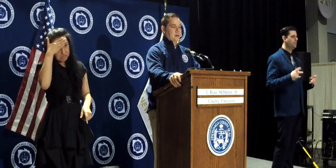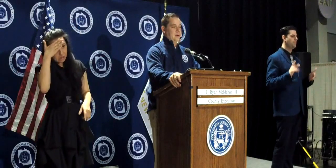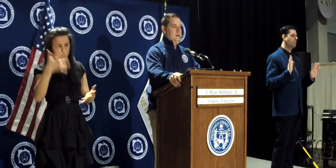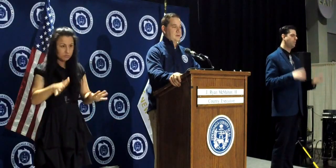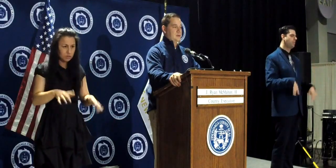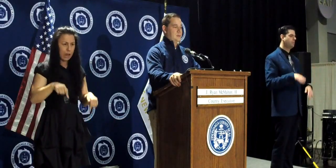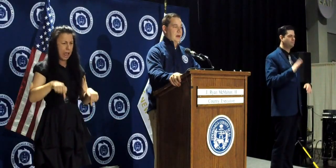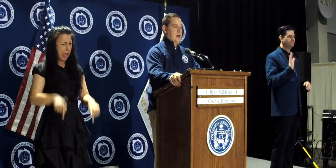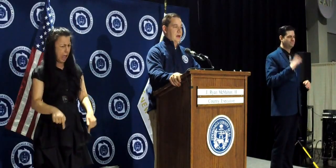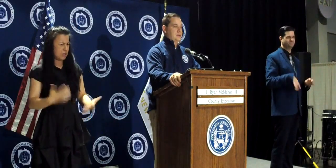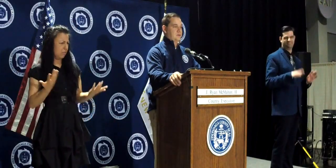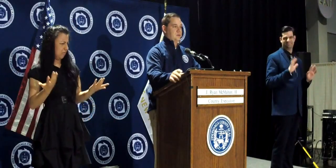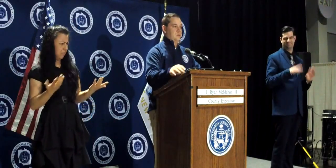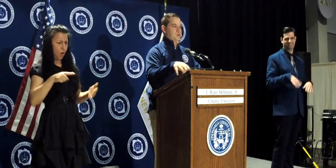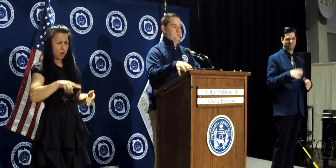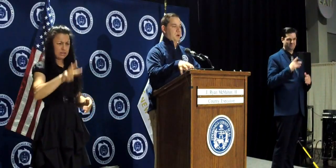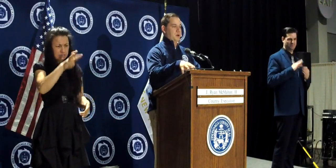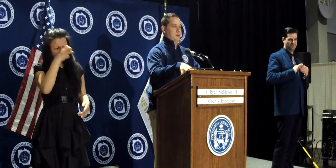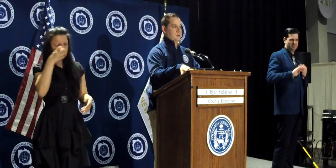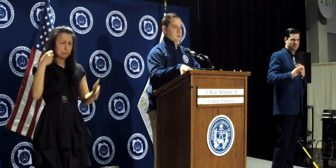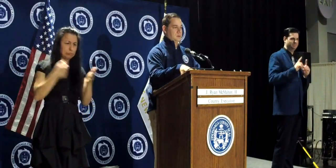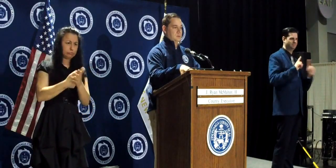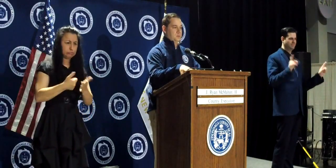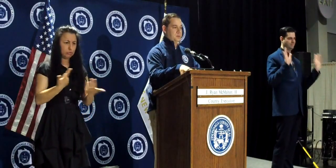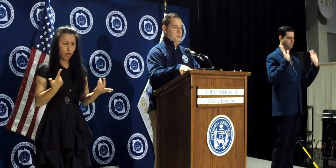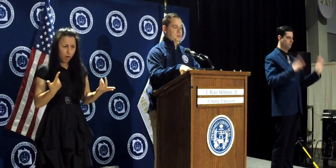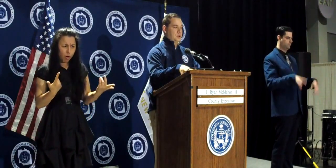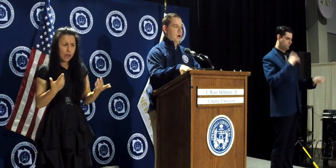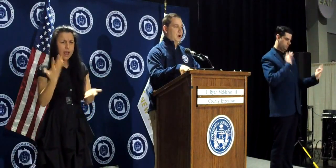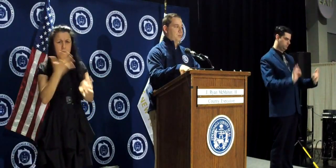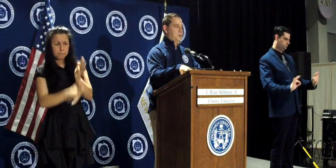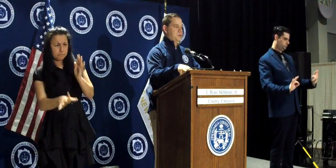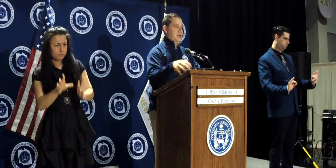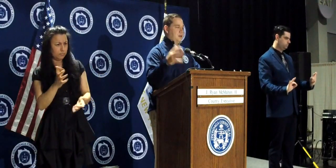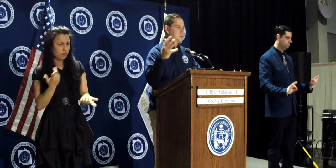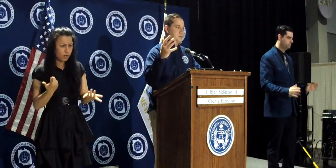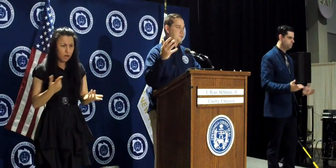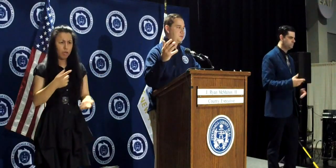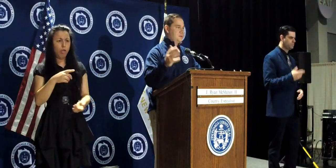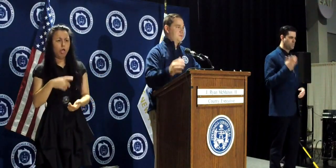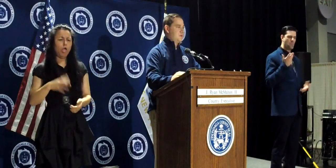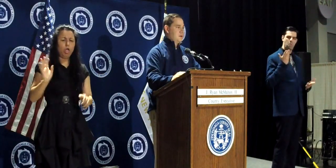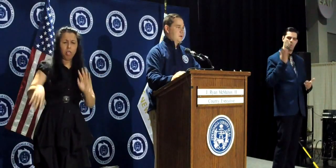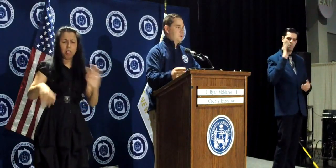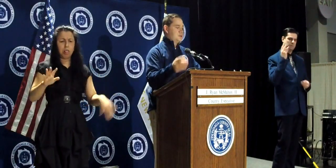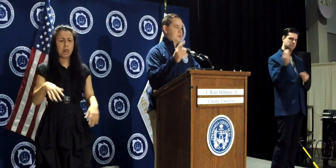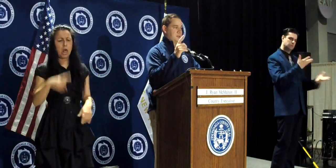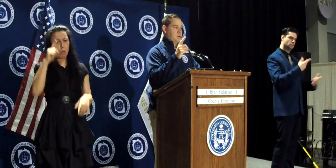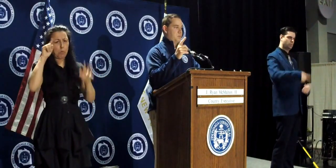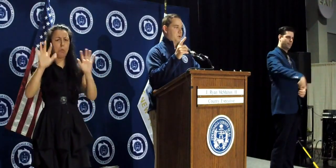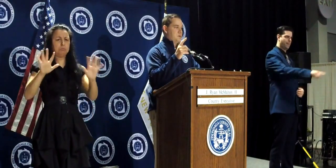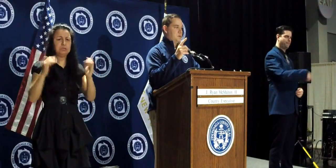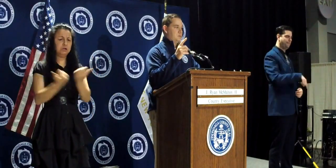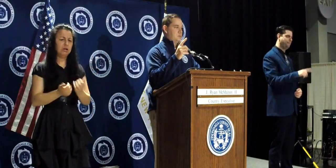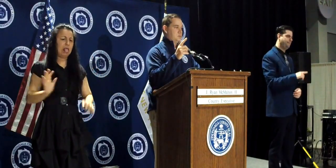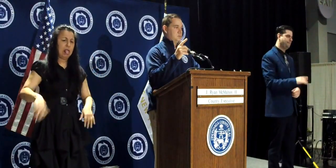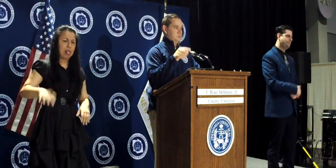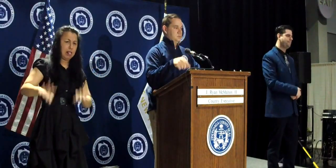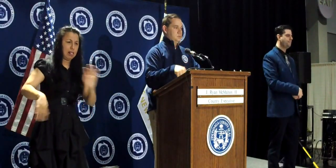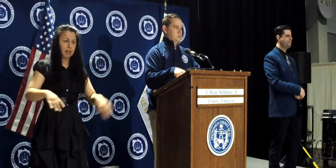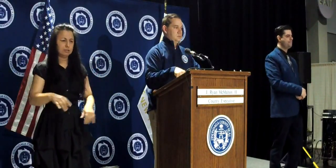Yeah, I think for the most part, people are, but the challenge with this is if it just takes one